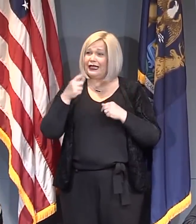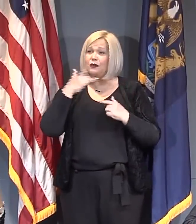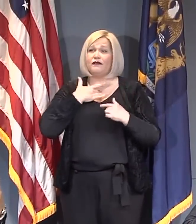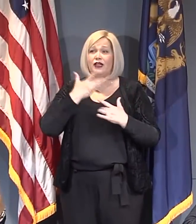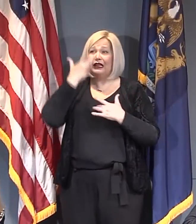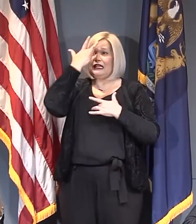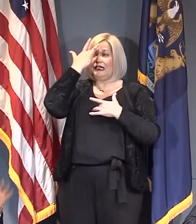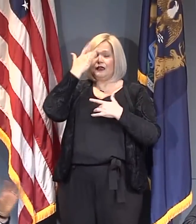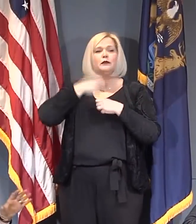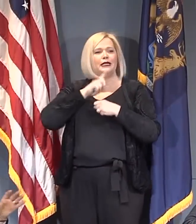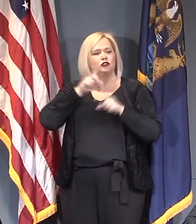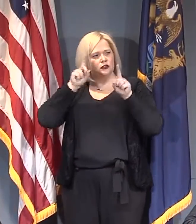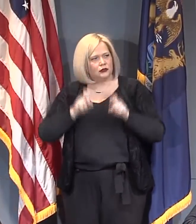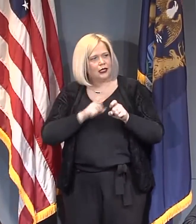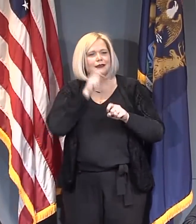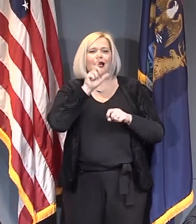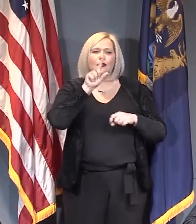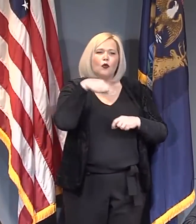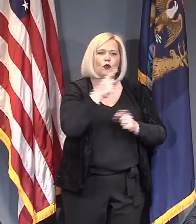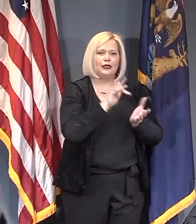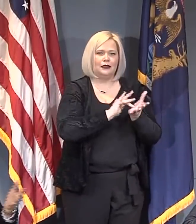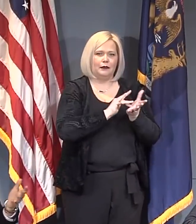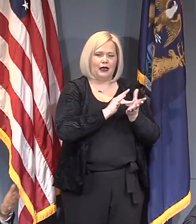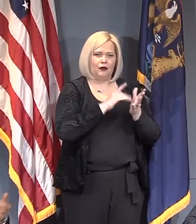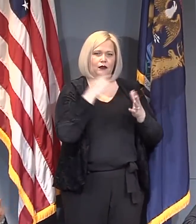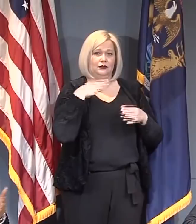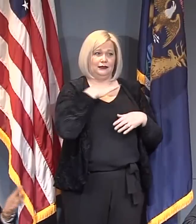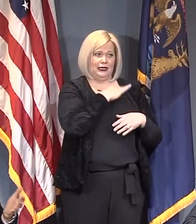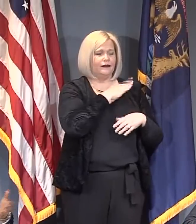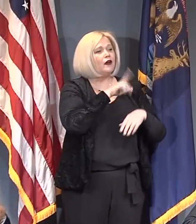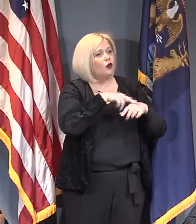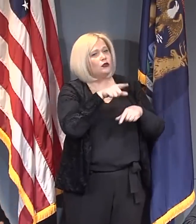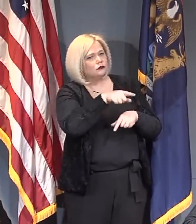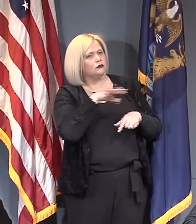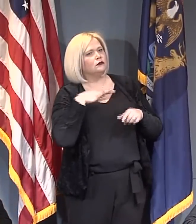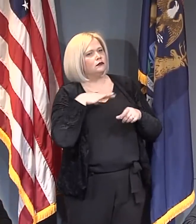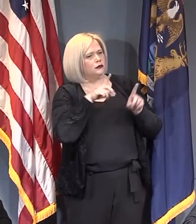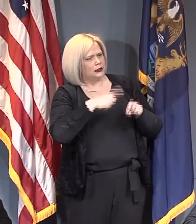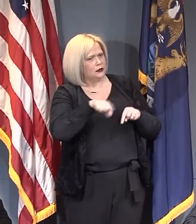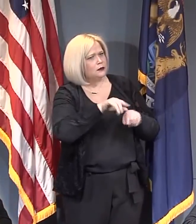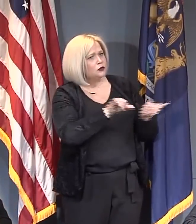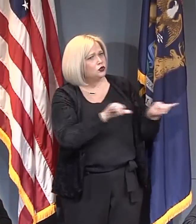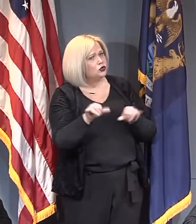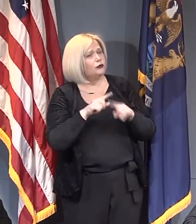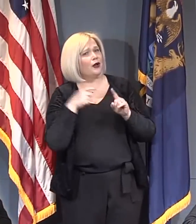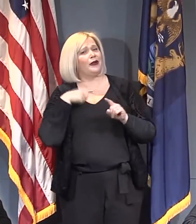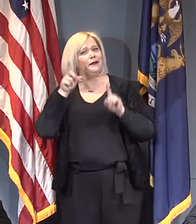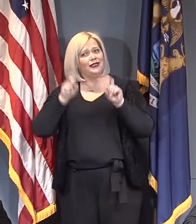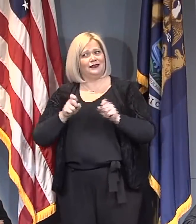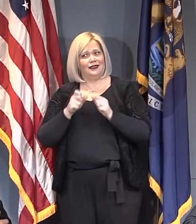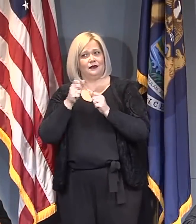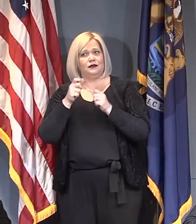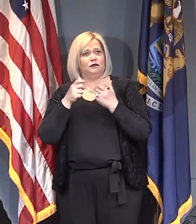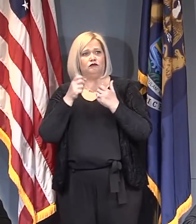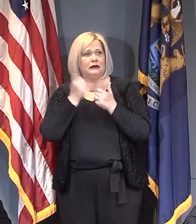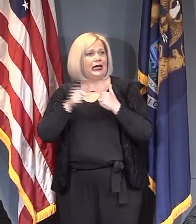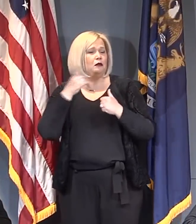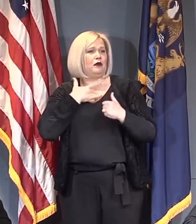are actually getting tested, not just the medical providers, although of course we want them tested. And so I think that there were